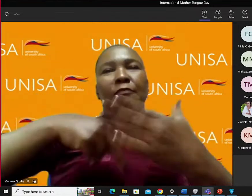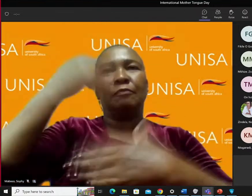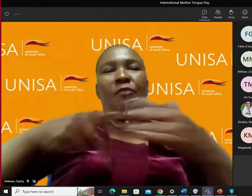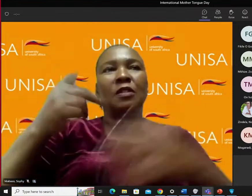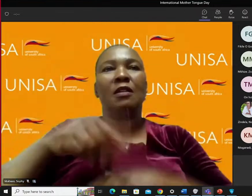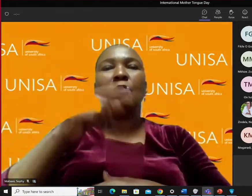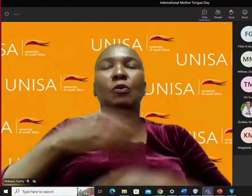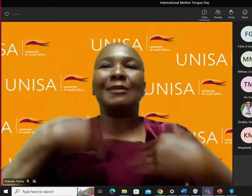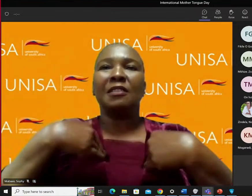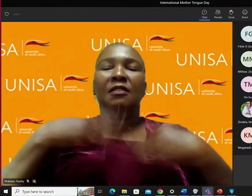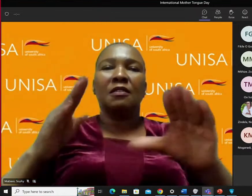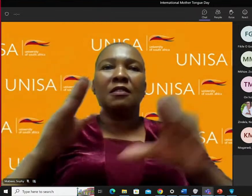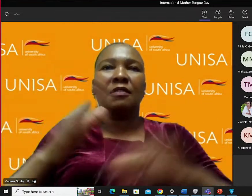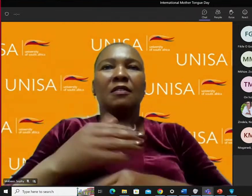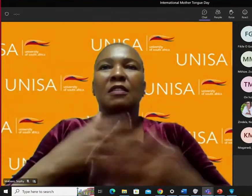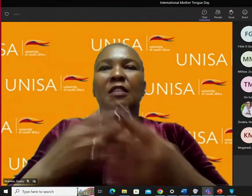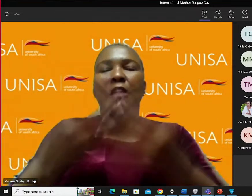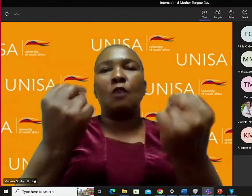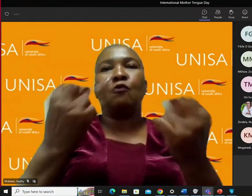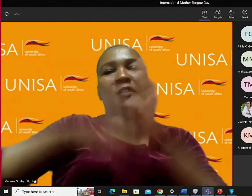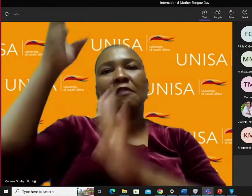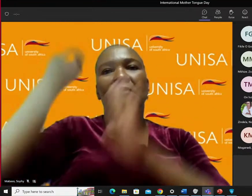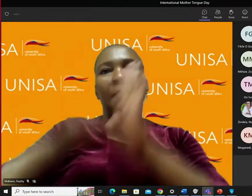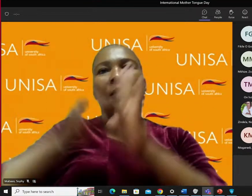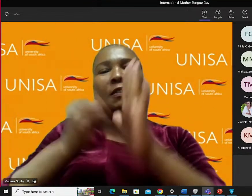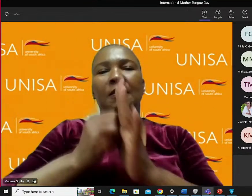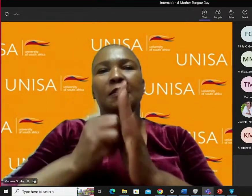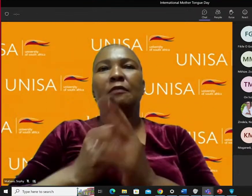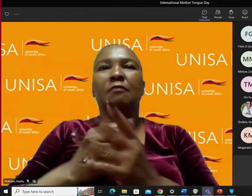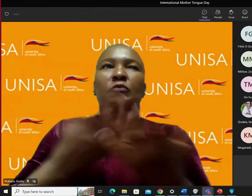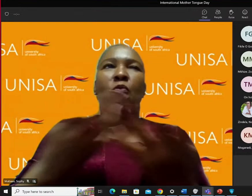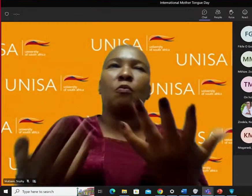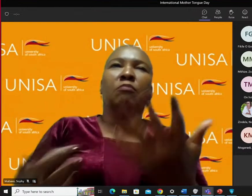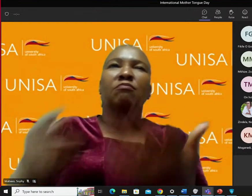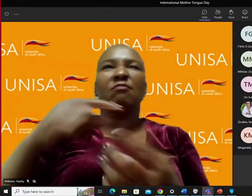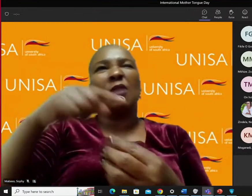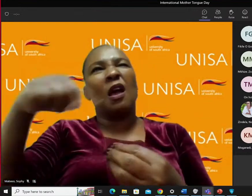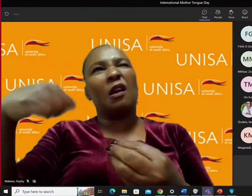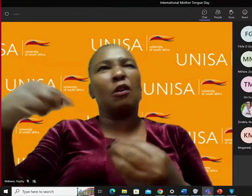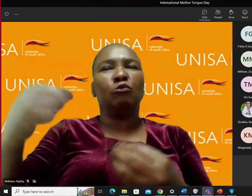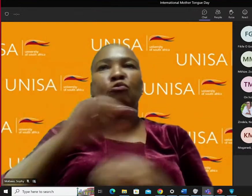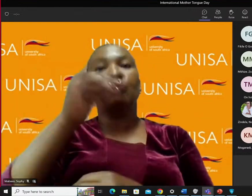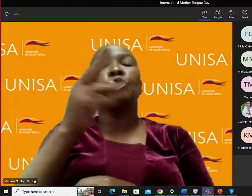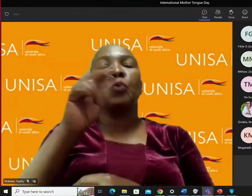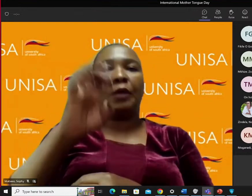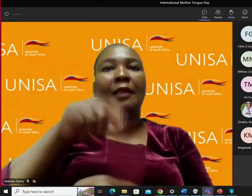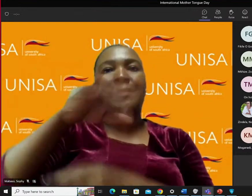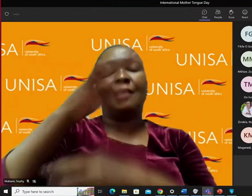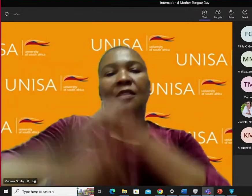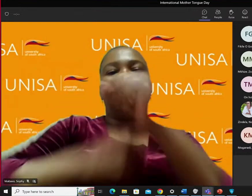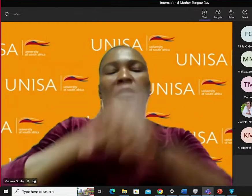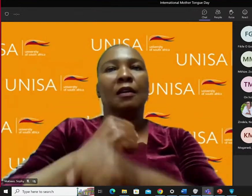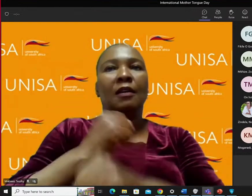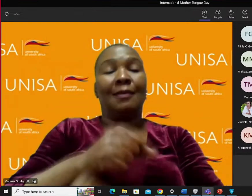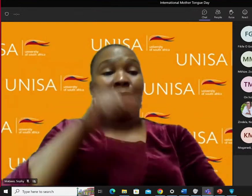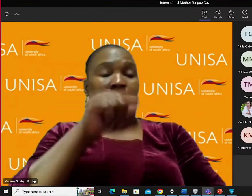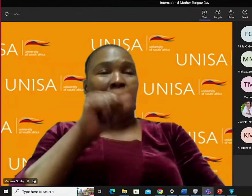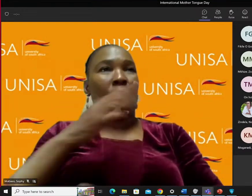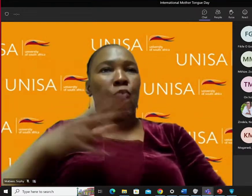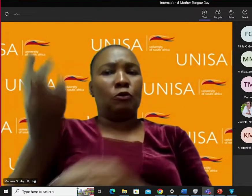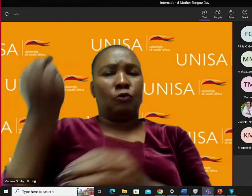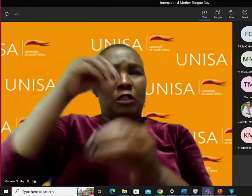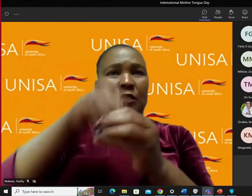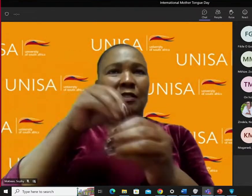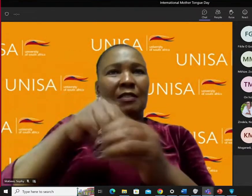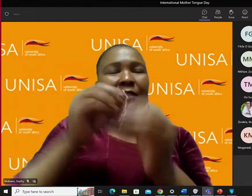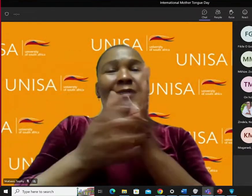we should start a new development phase by around June of this year. In this phase, we want to include literary